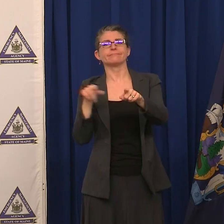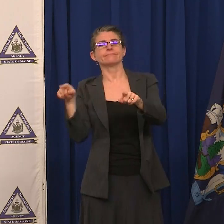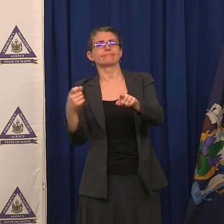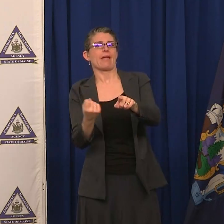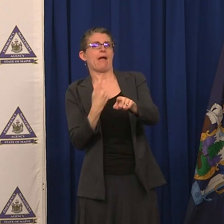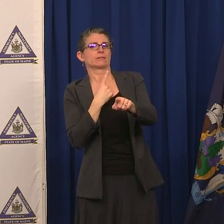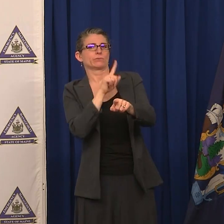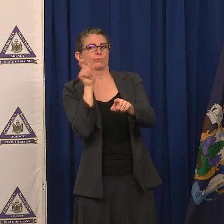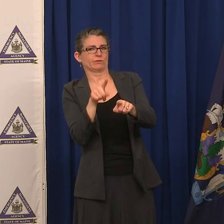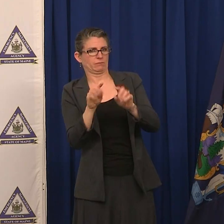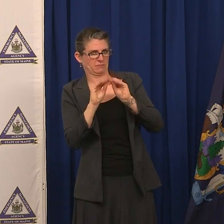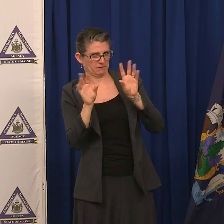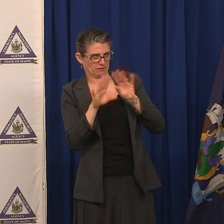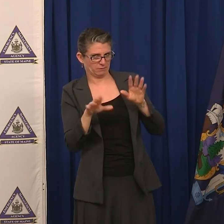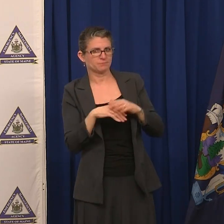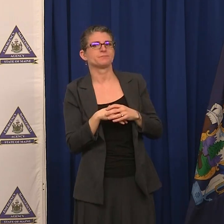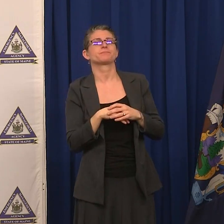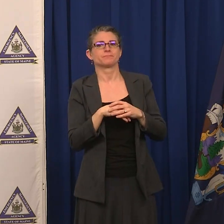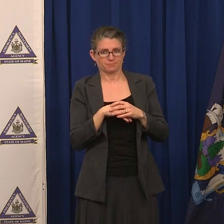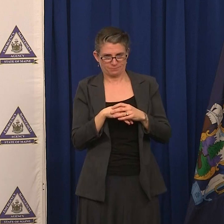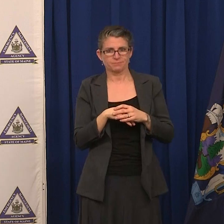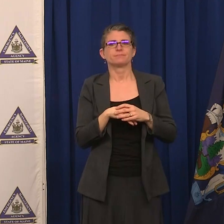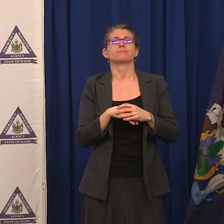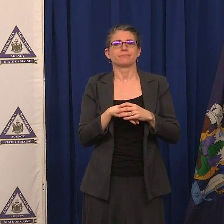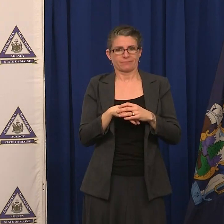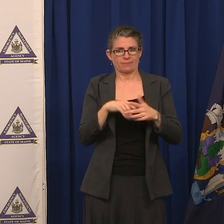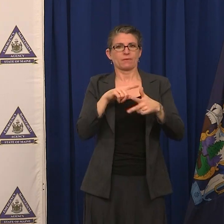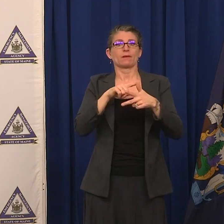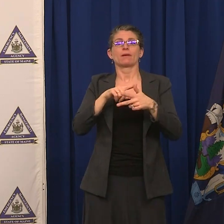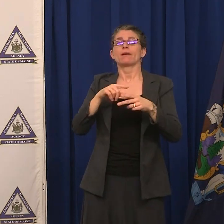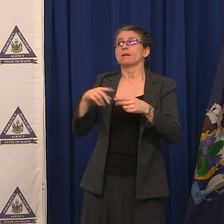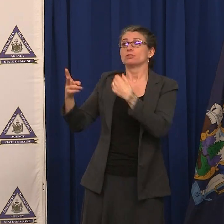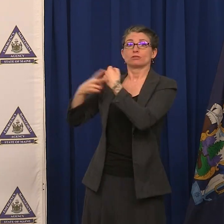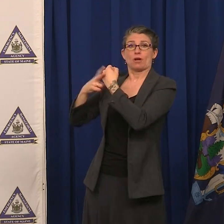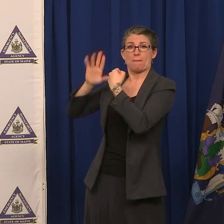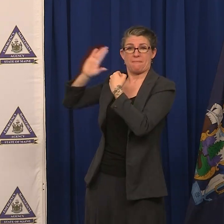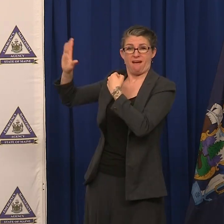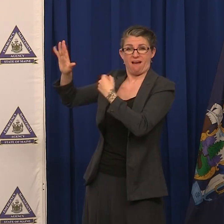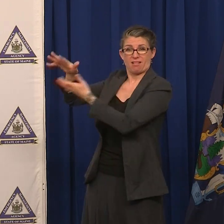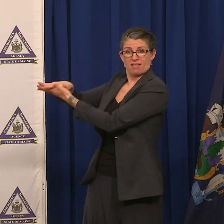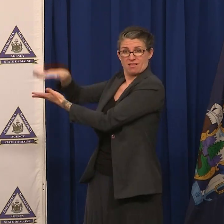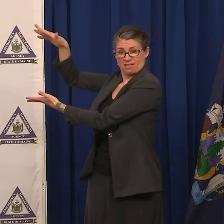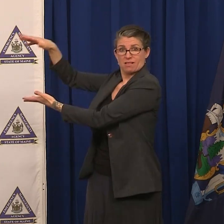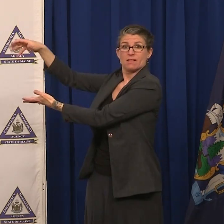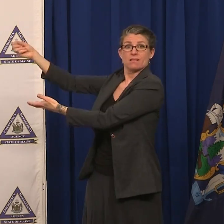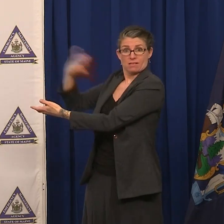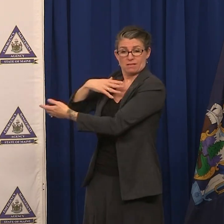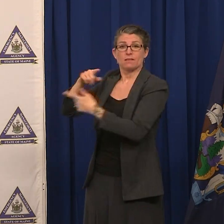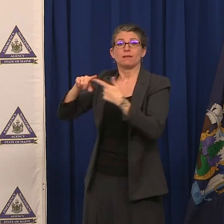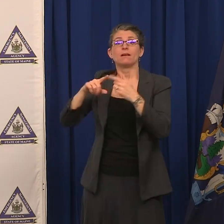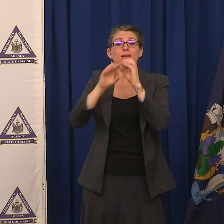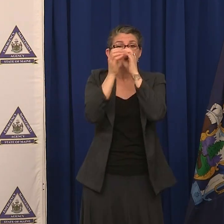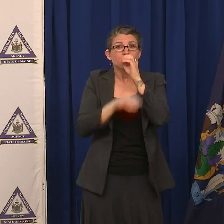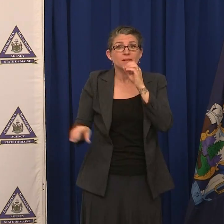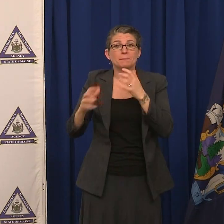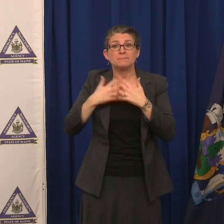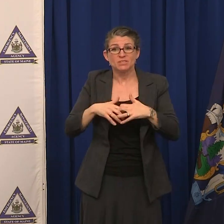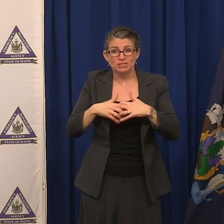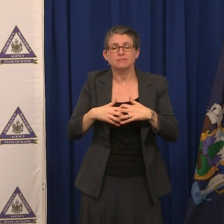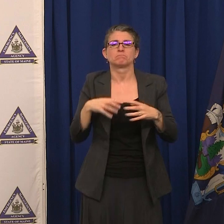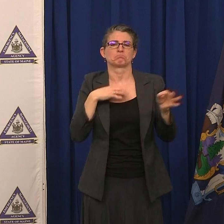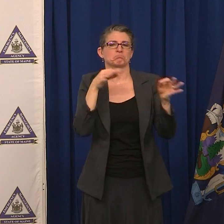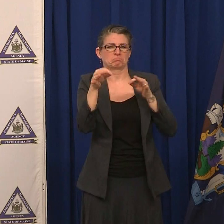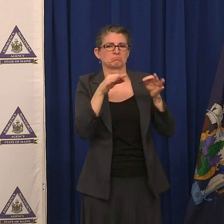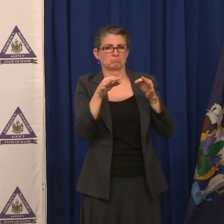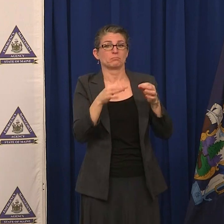about ventilators. As far as the national stockpile, what we have received is inadequate.